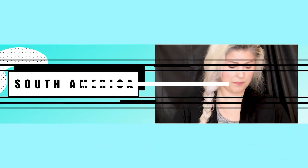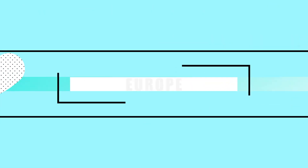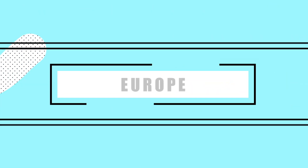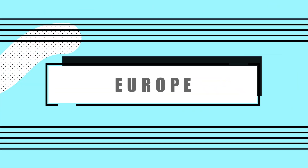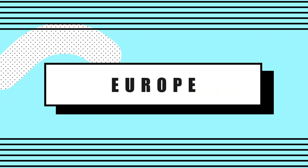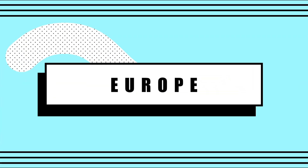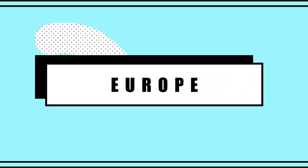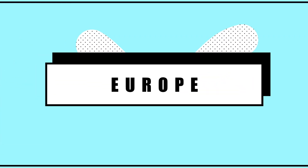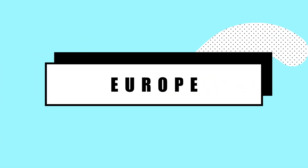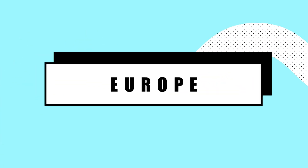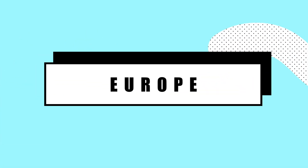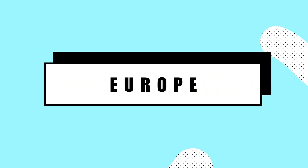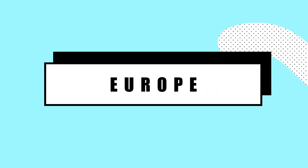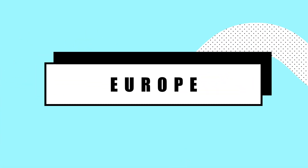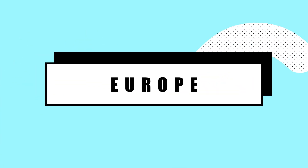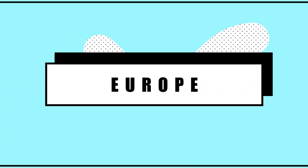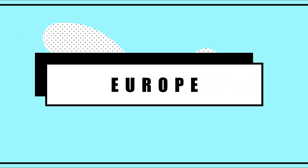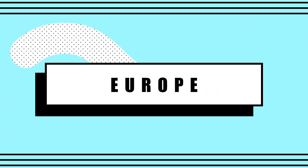Okay.